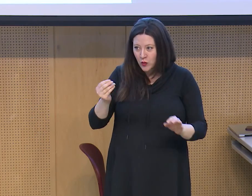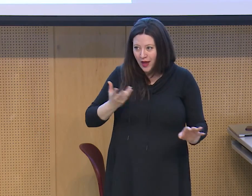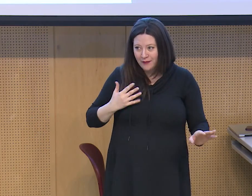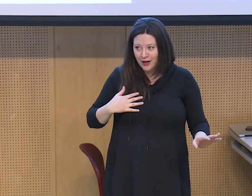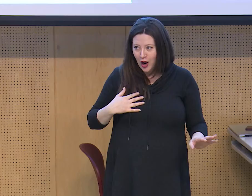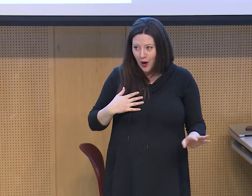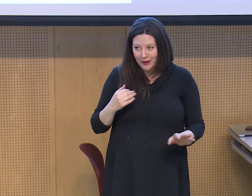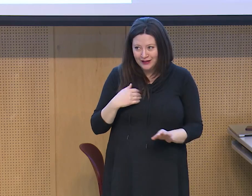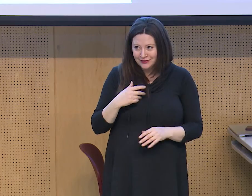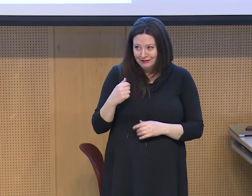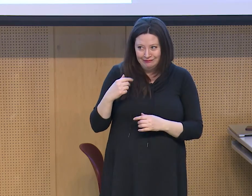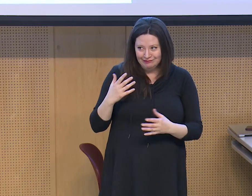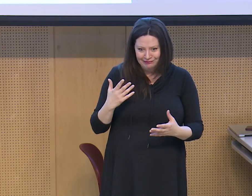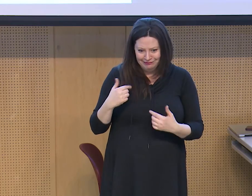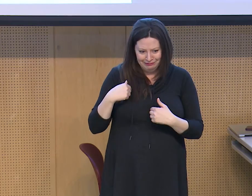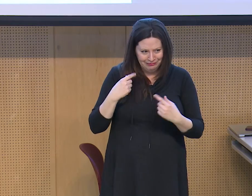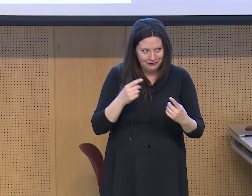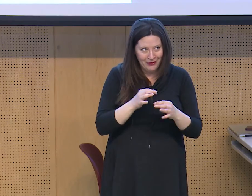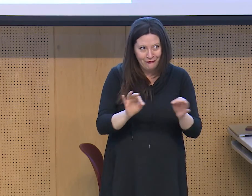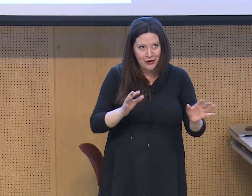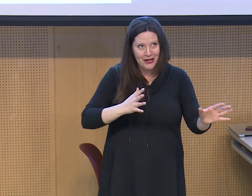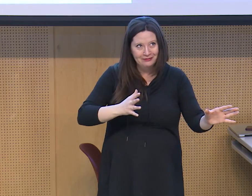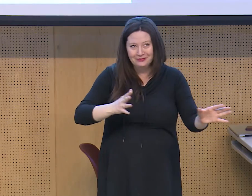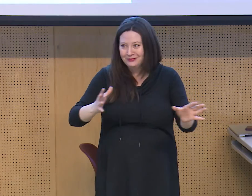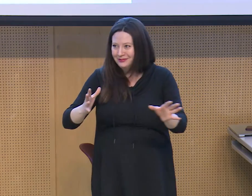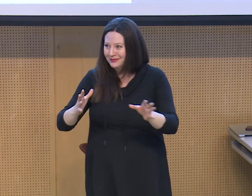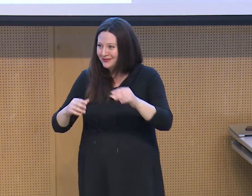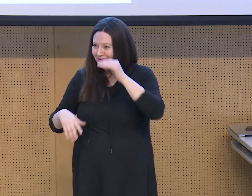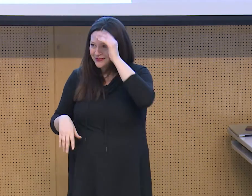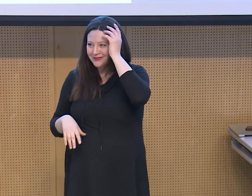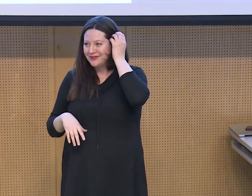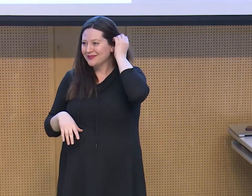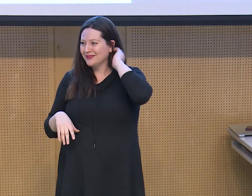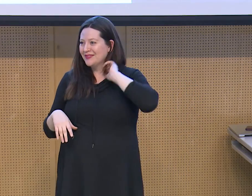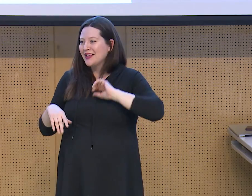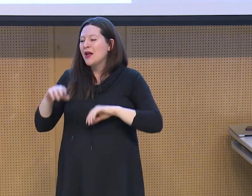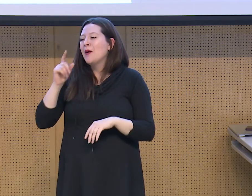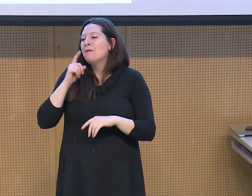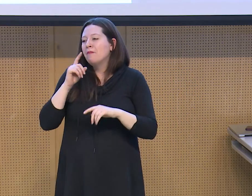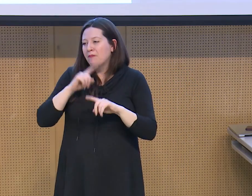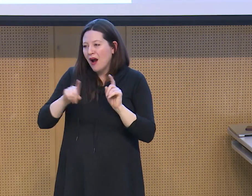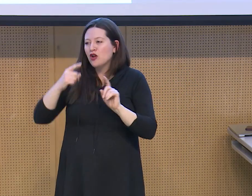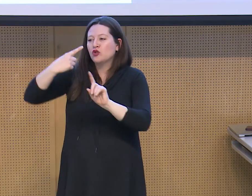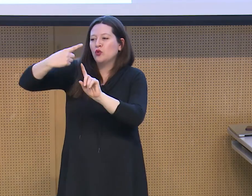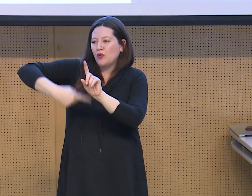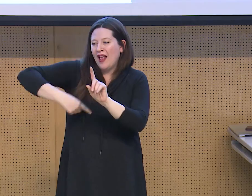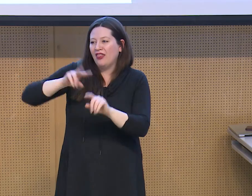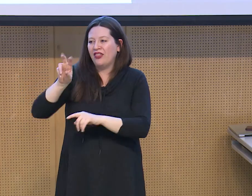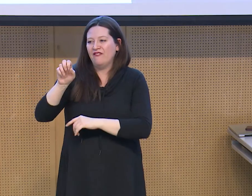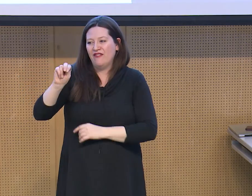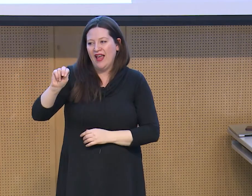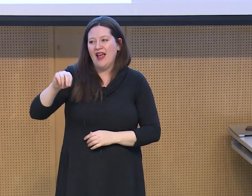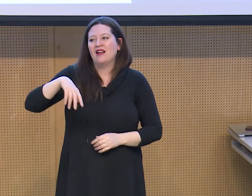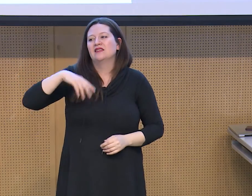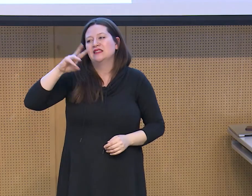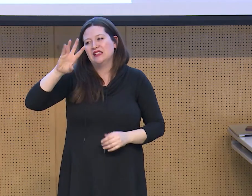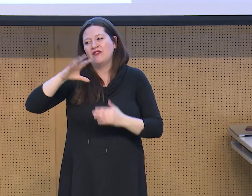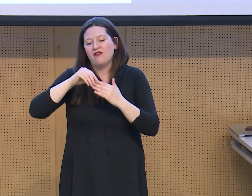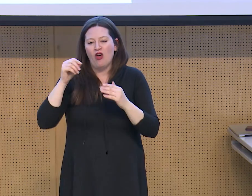free, you let me know, please, because that's my information, is that it's free to get certified to drive the van. And to rent it, it's $65